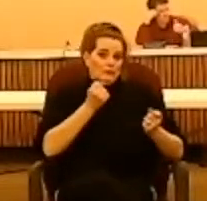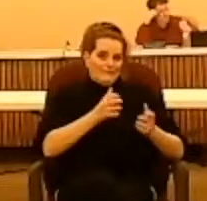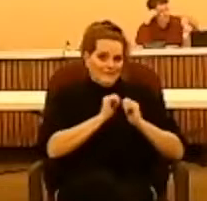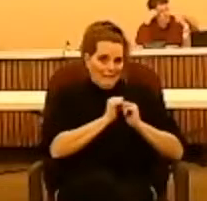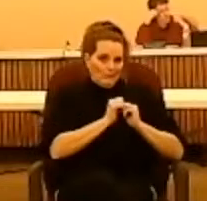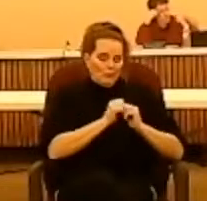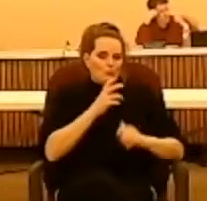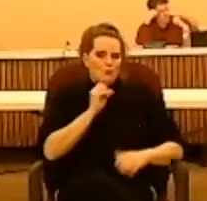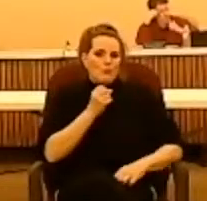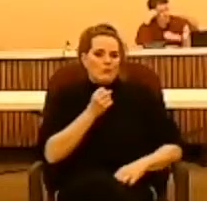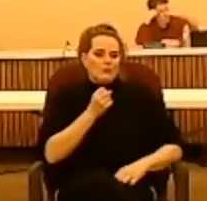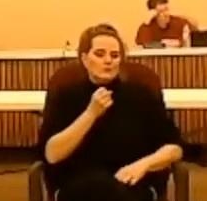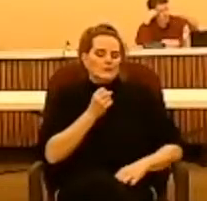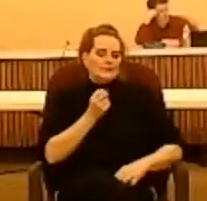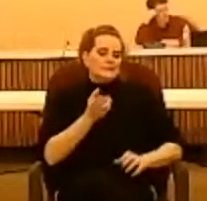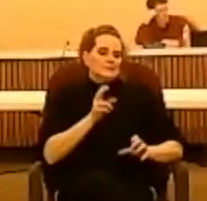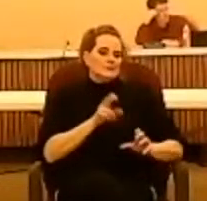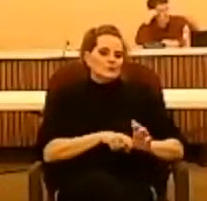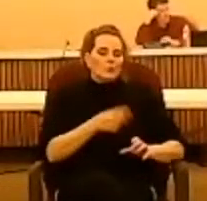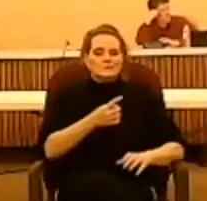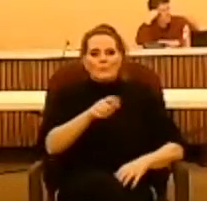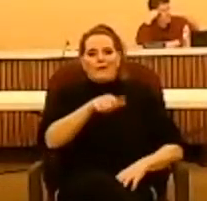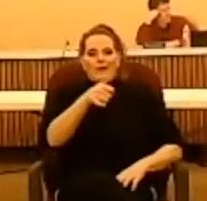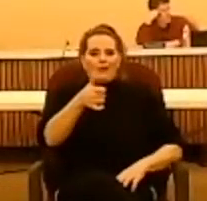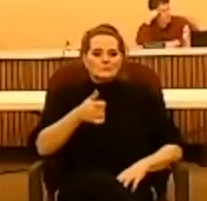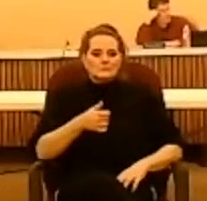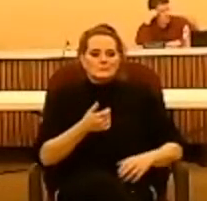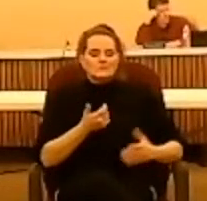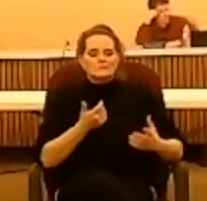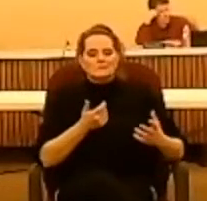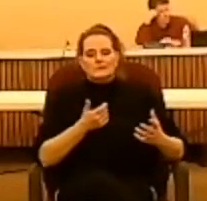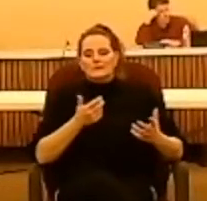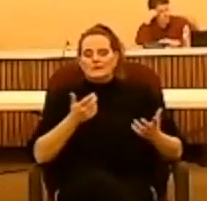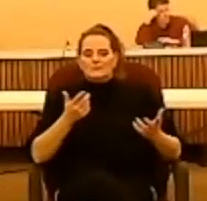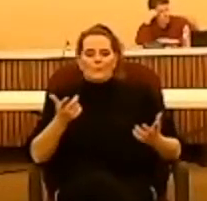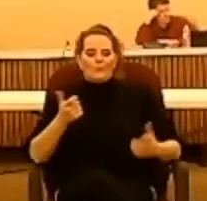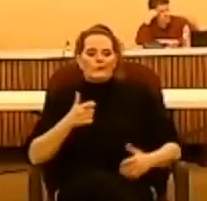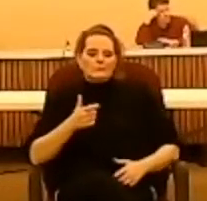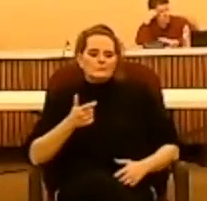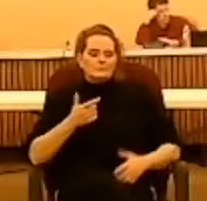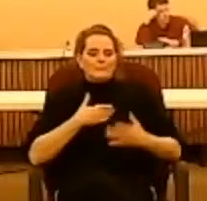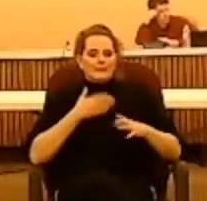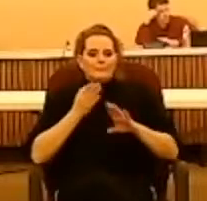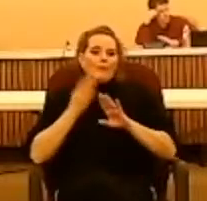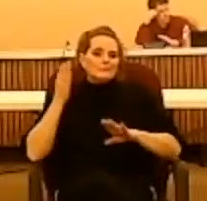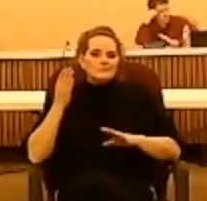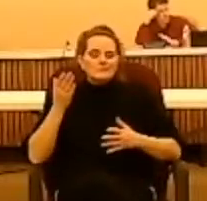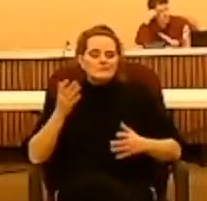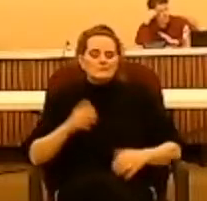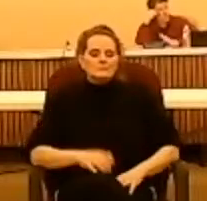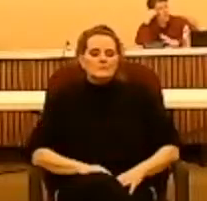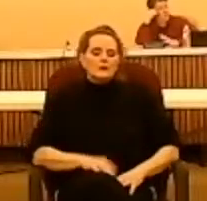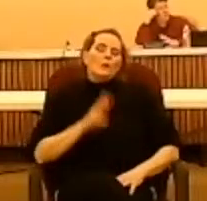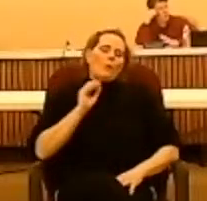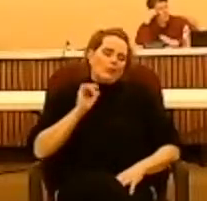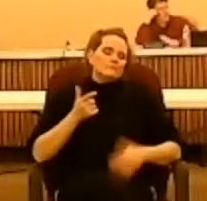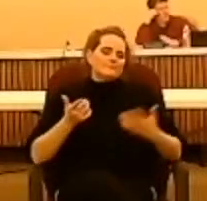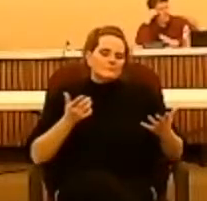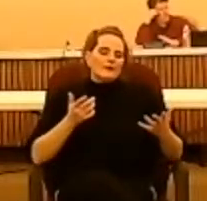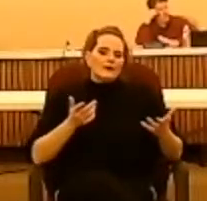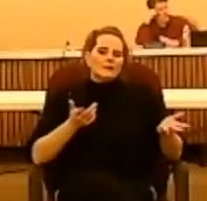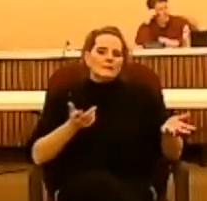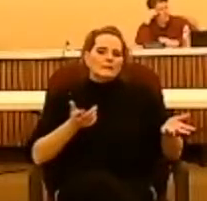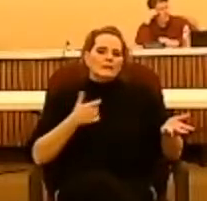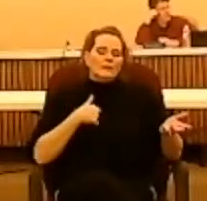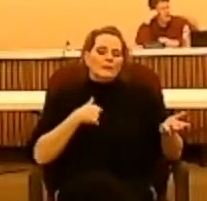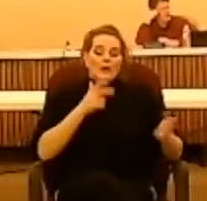shuttle from the town facilities, over here, if they were, well, let's put it this way,